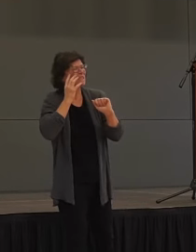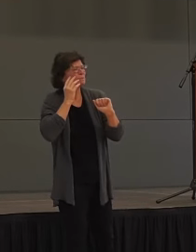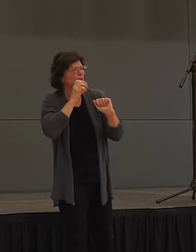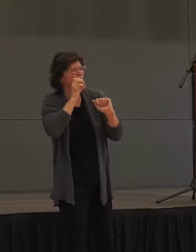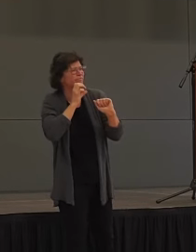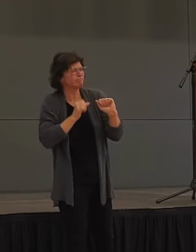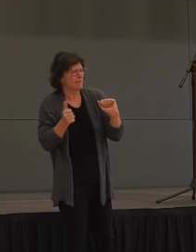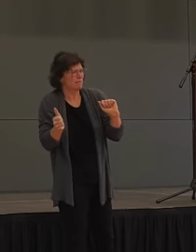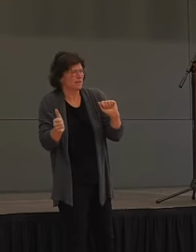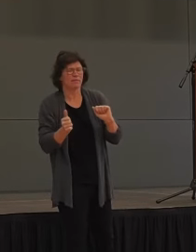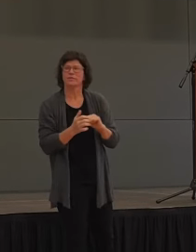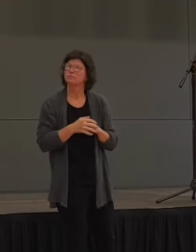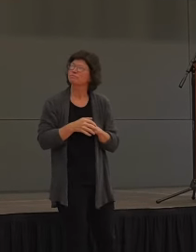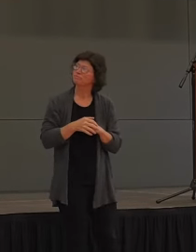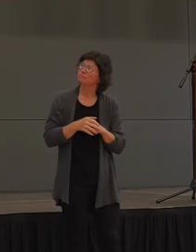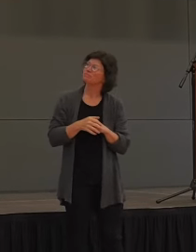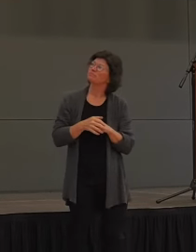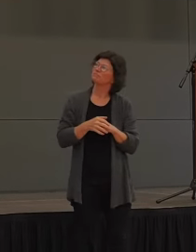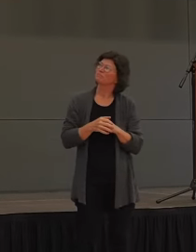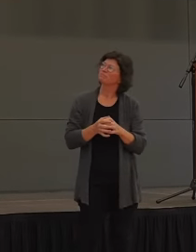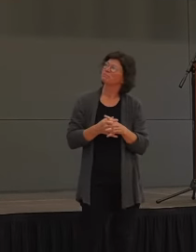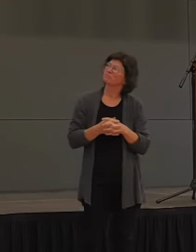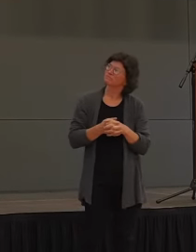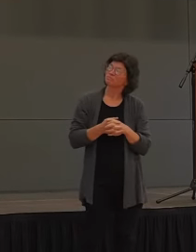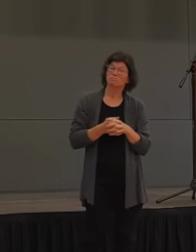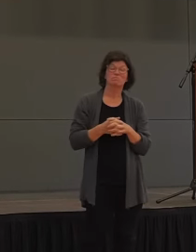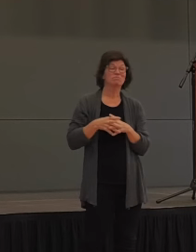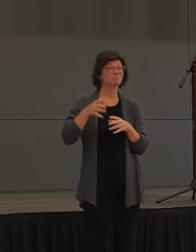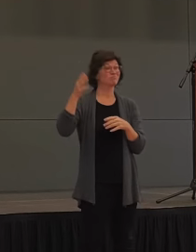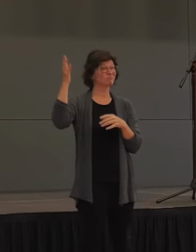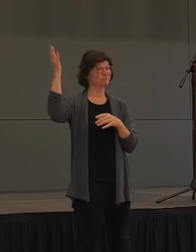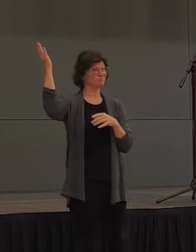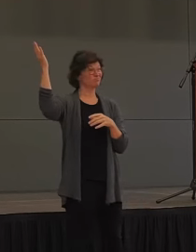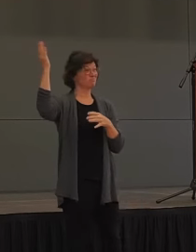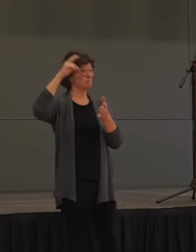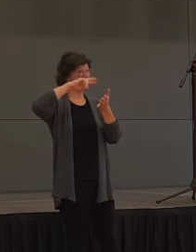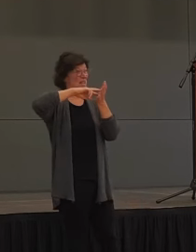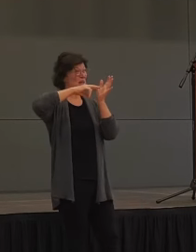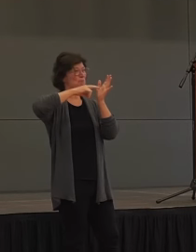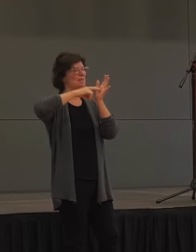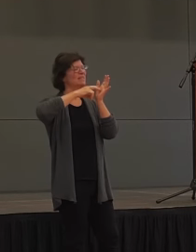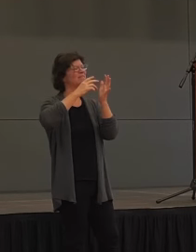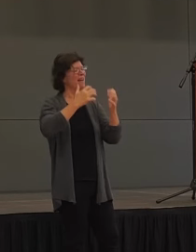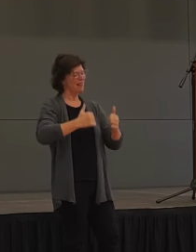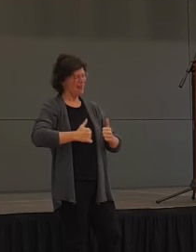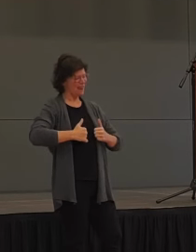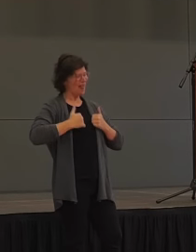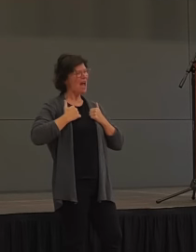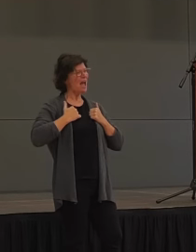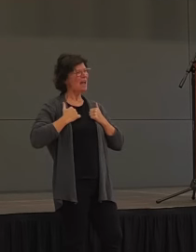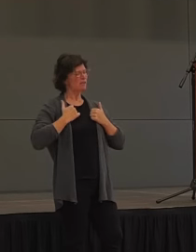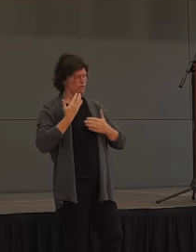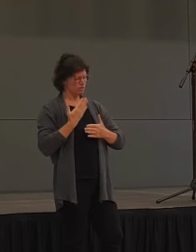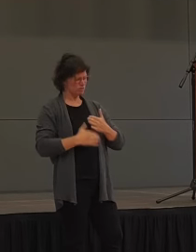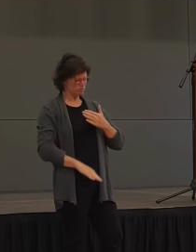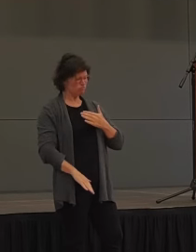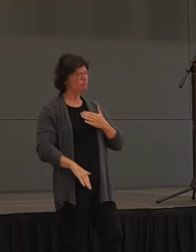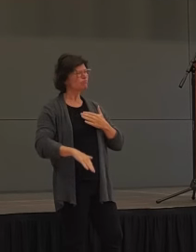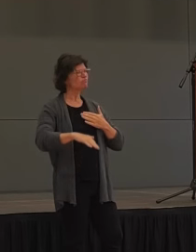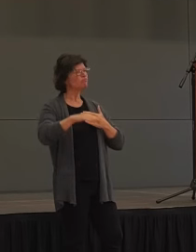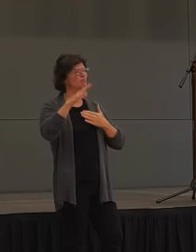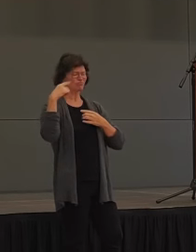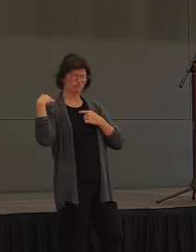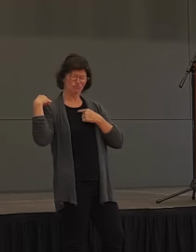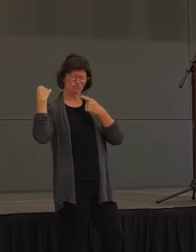Reminiscence is the recollection of one's life experiences, and there's different opportunities